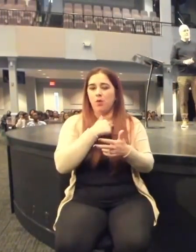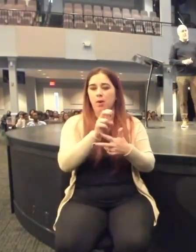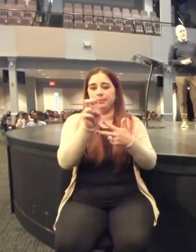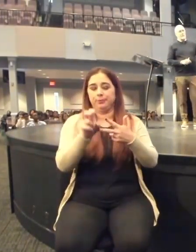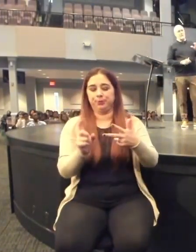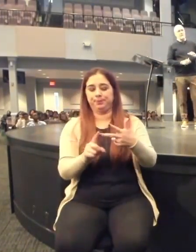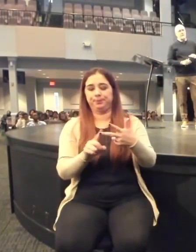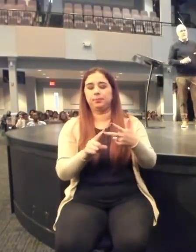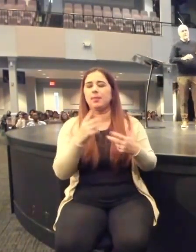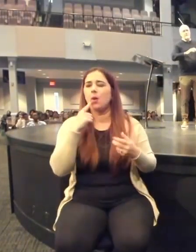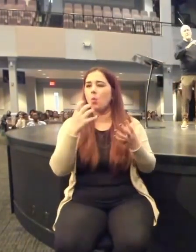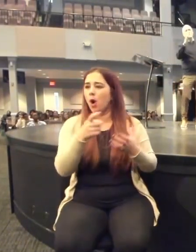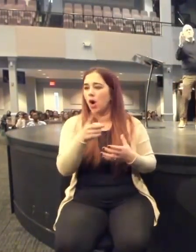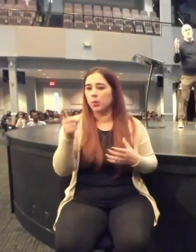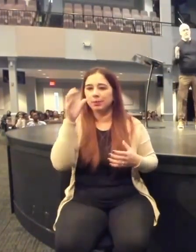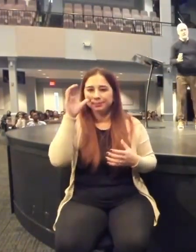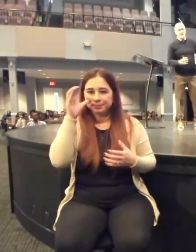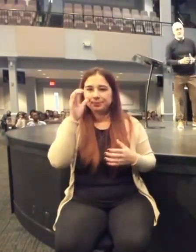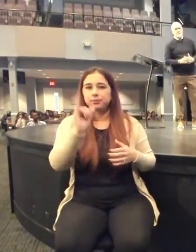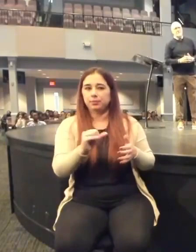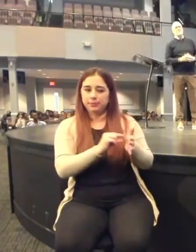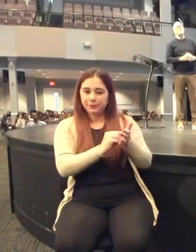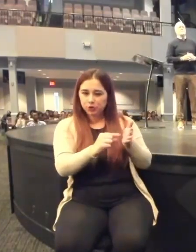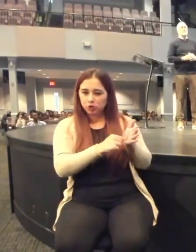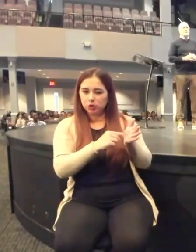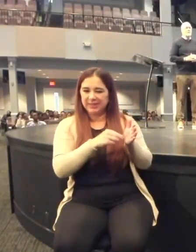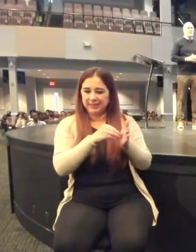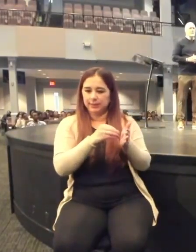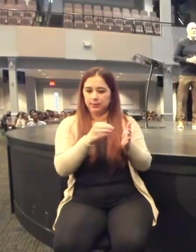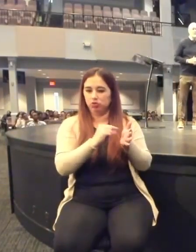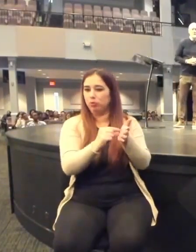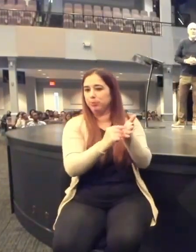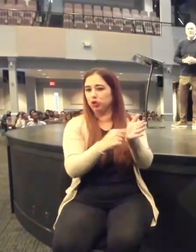today, because I want you to hear the summation of this in Scripture.